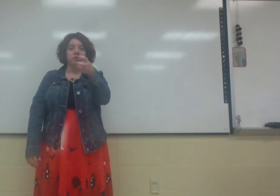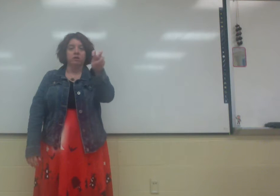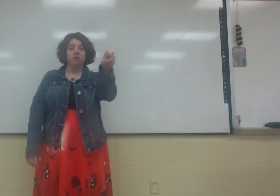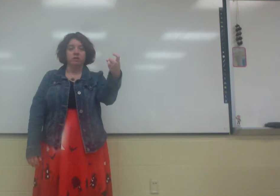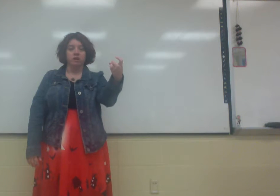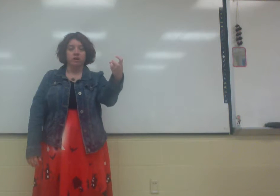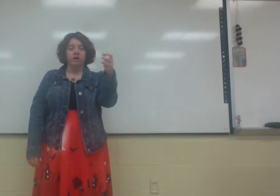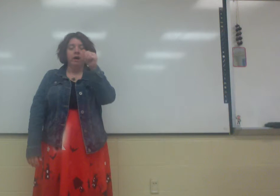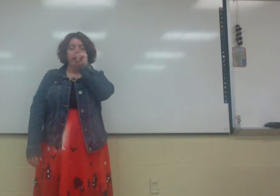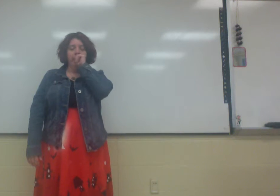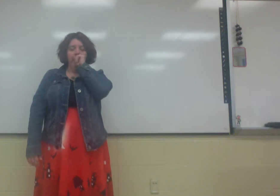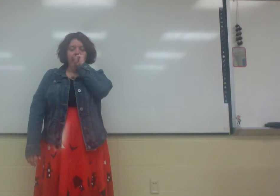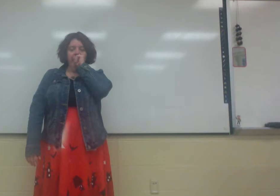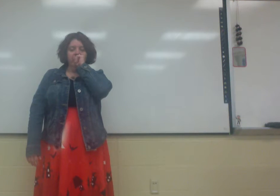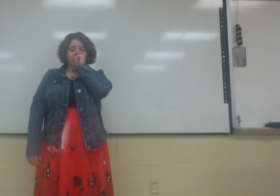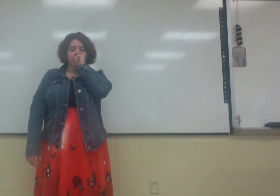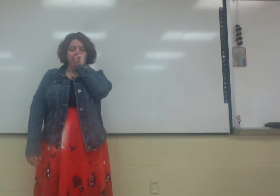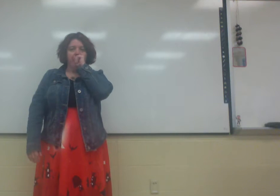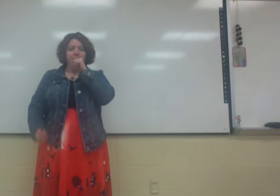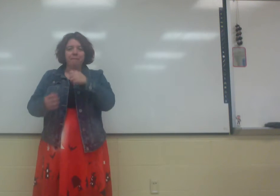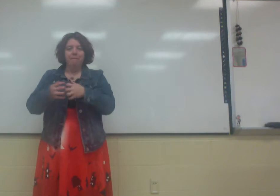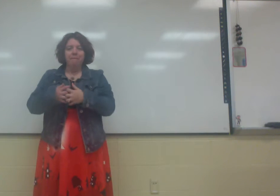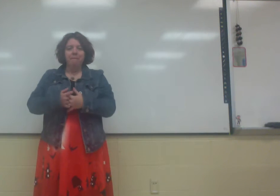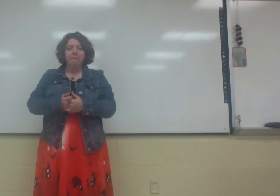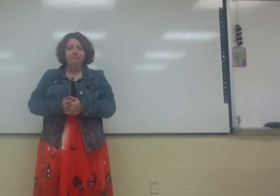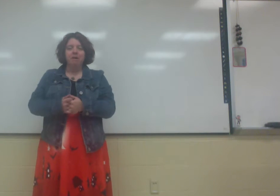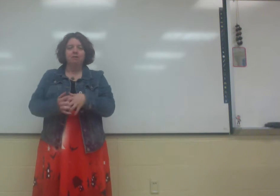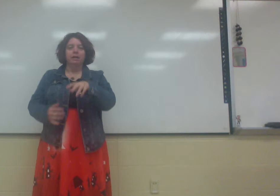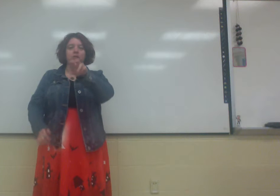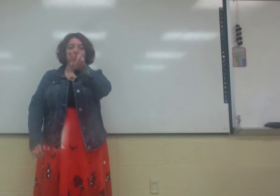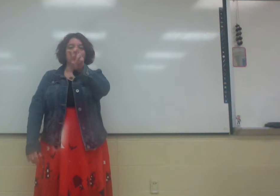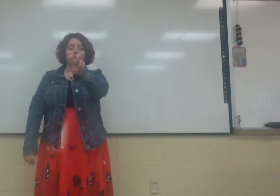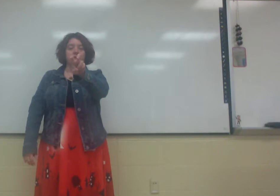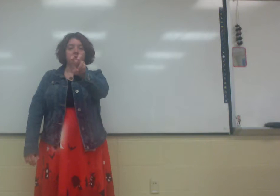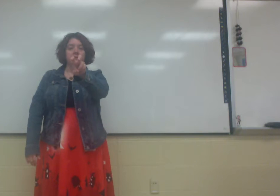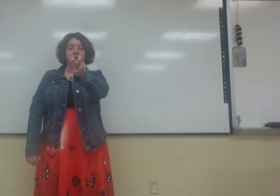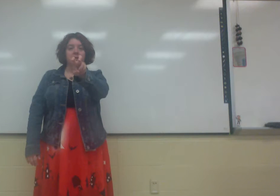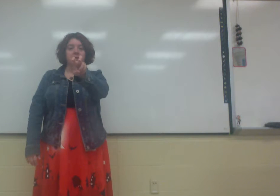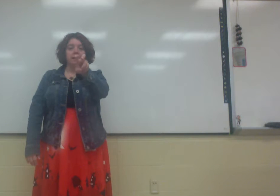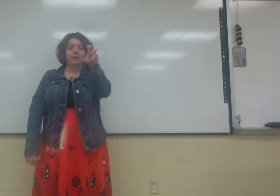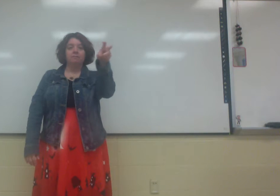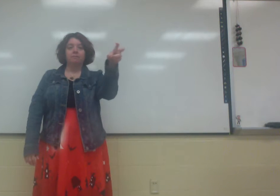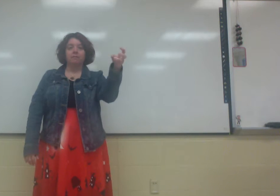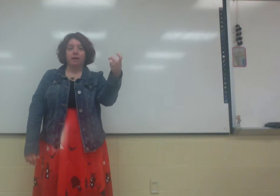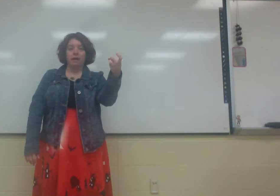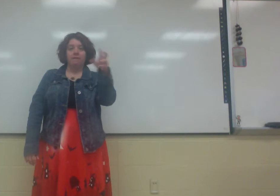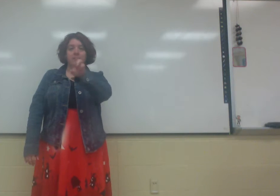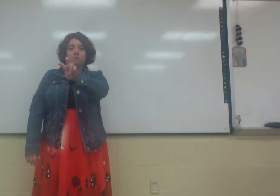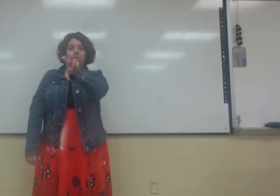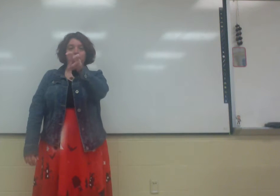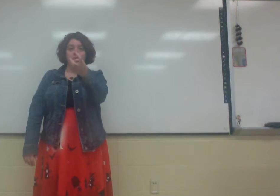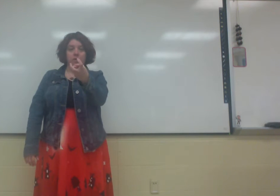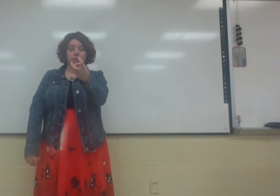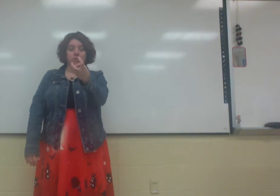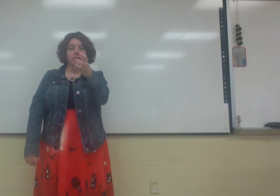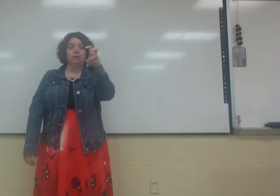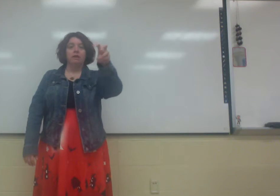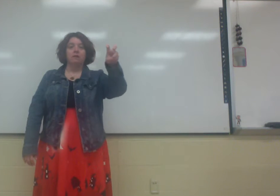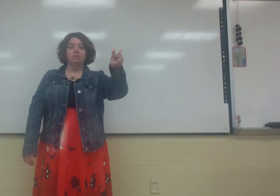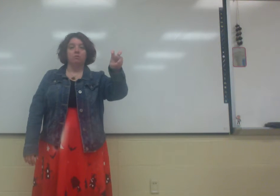turn. Excuse me now. You make sure that you're here in the middle of your body, and so you turn, and then you move away from